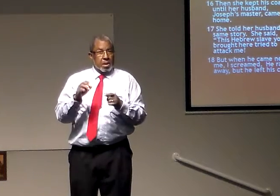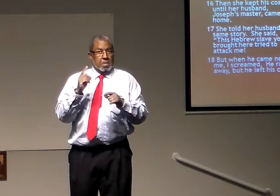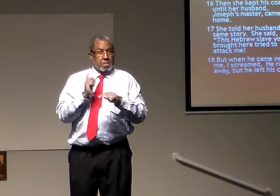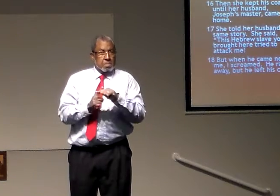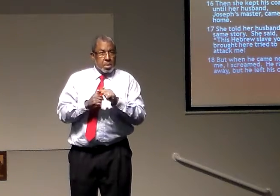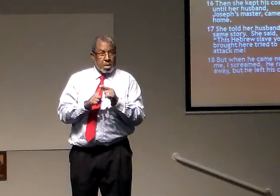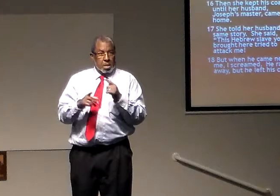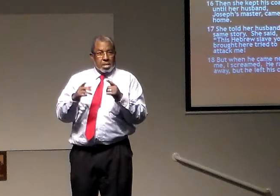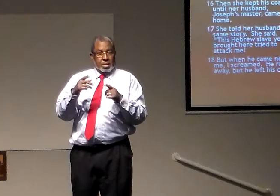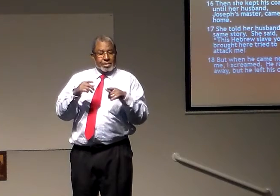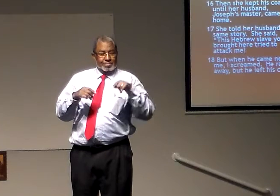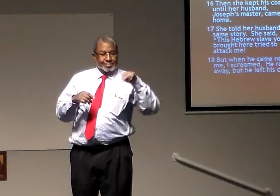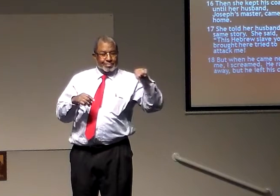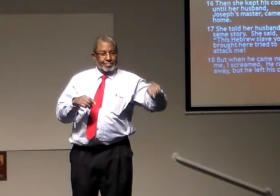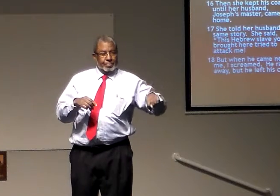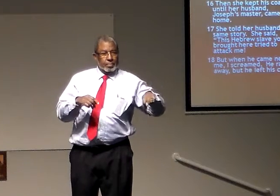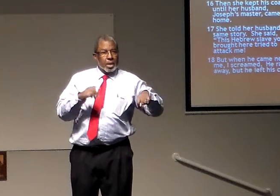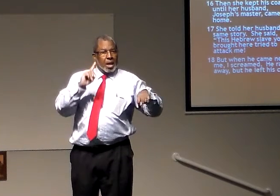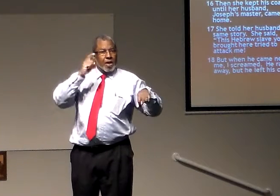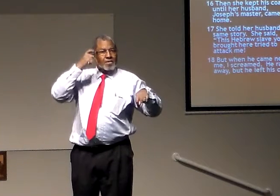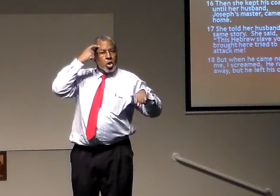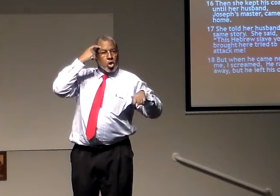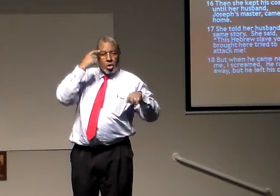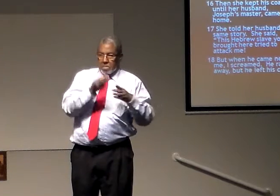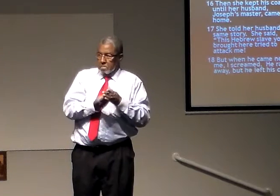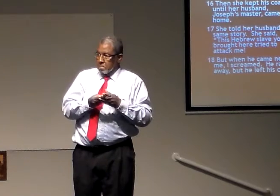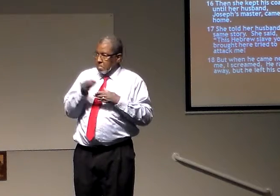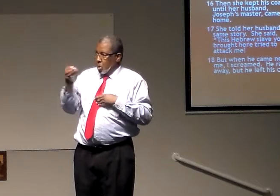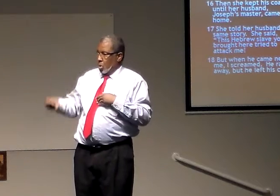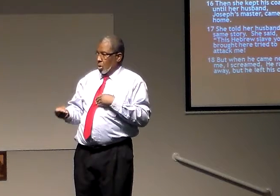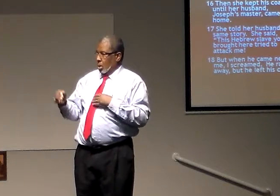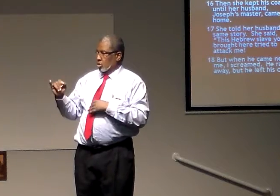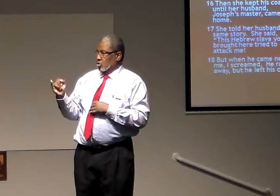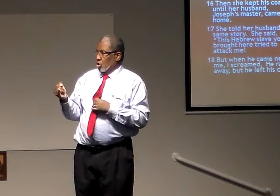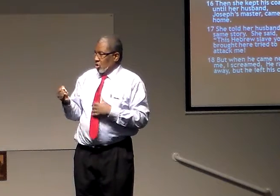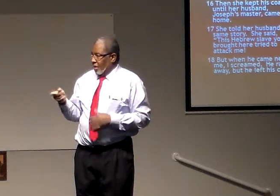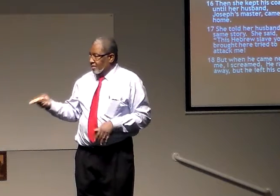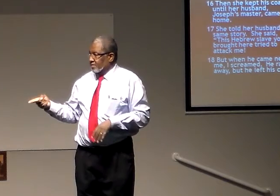So, as we remember, a man used Joseph as a slave, for the governor bought him.